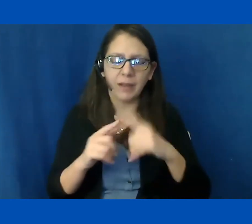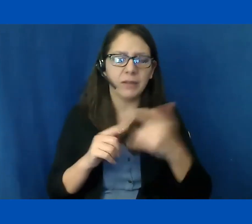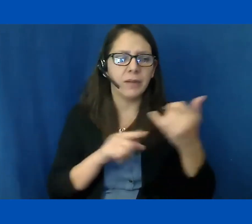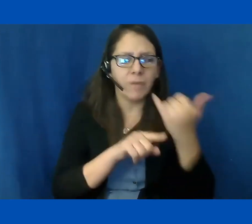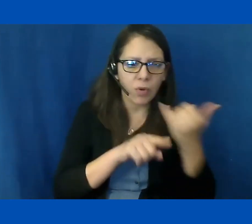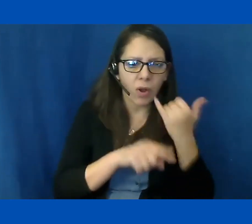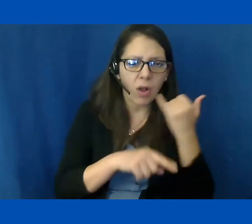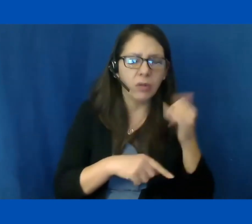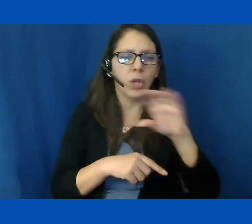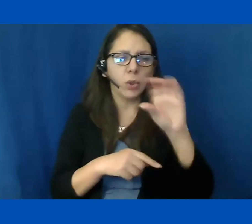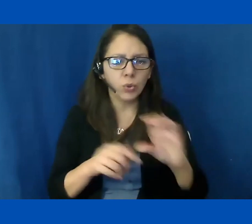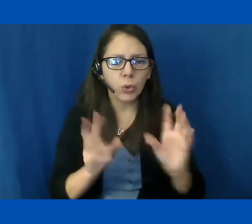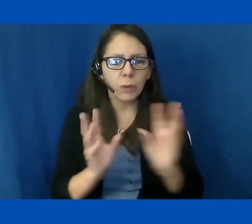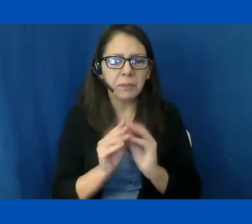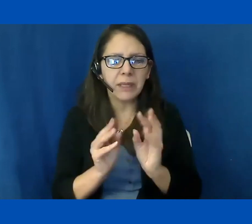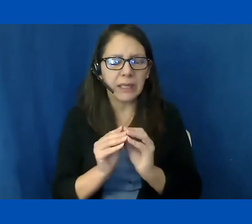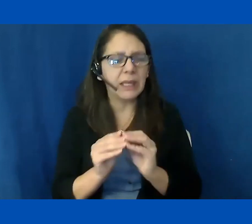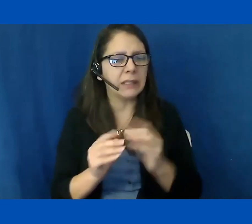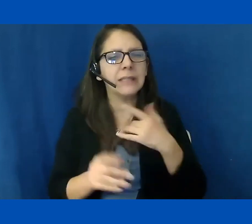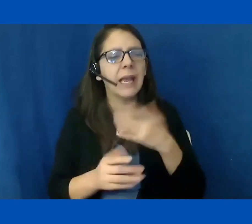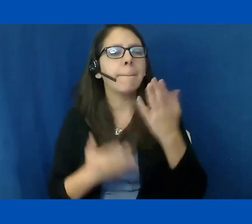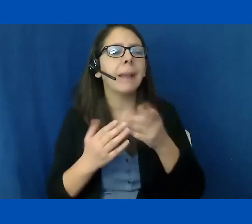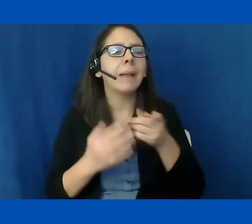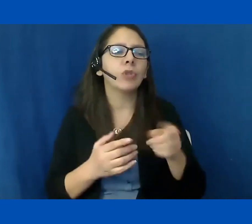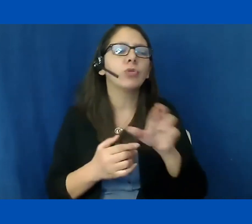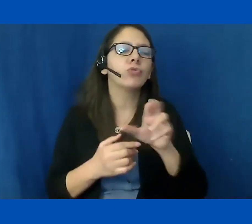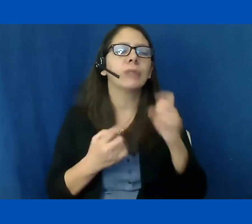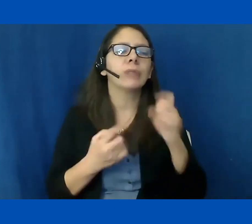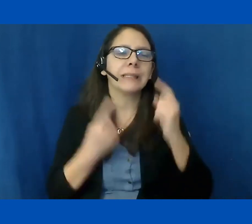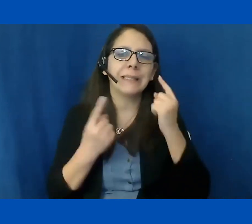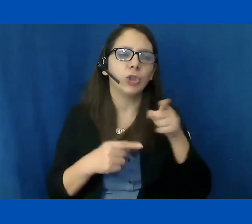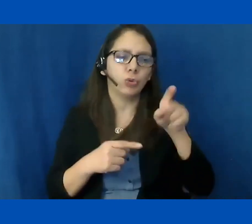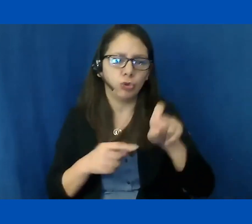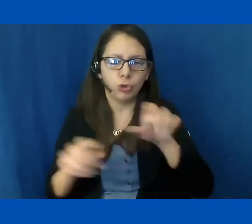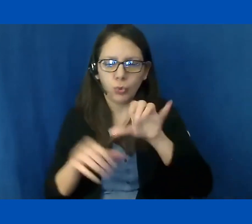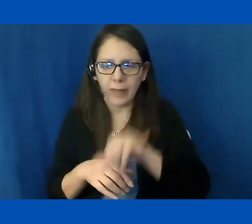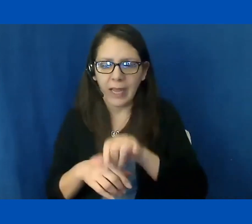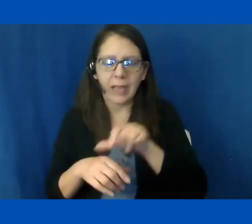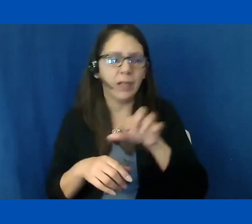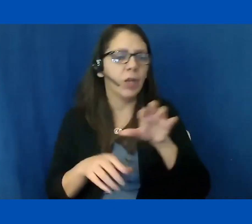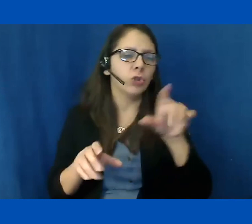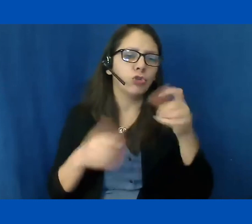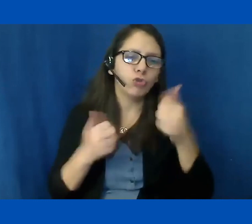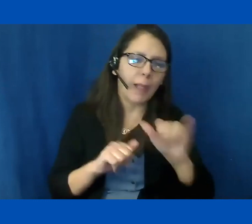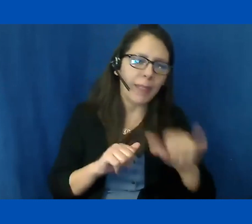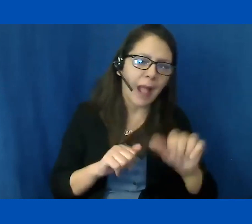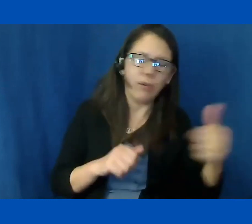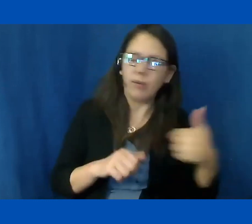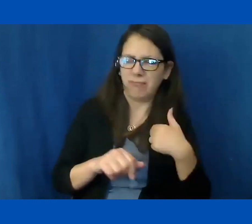Hey, you should probably consider this, reconsider this. You should do this. You should do that. It's like, no, I don't want to do what you guys want me to